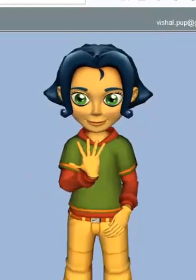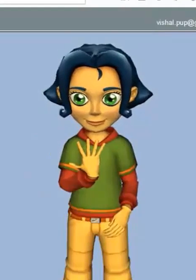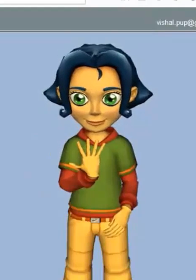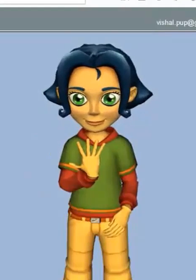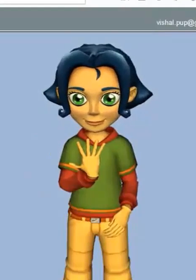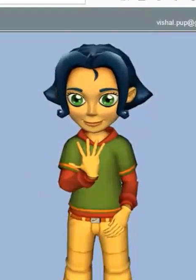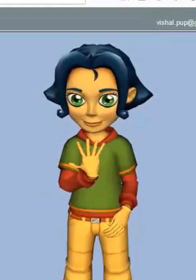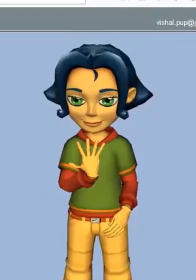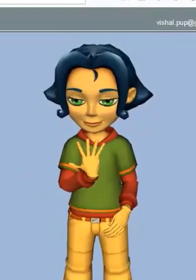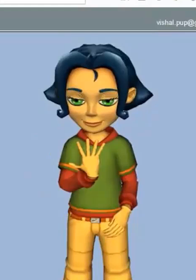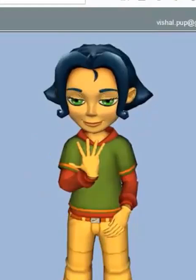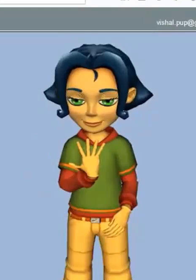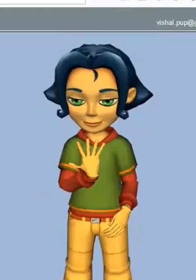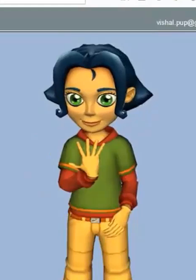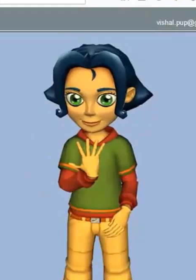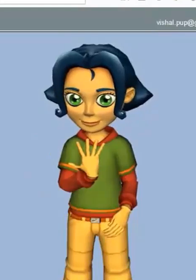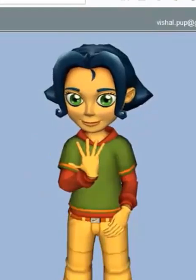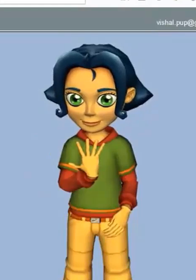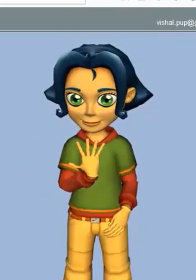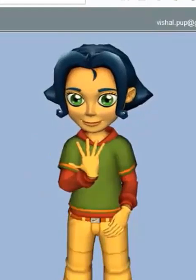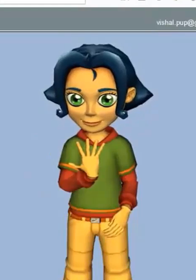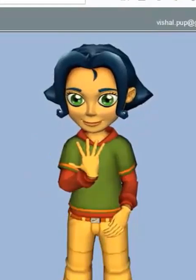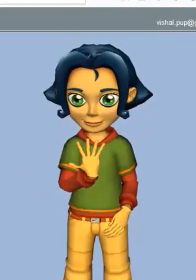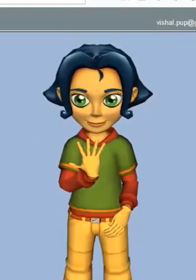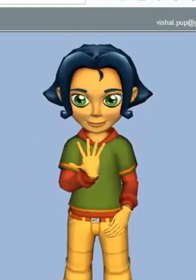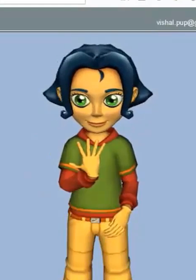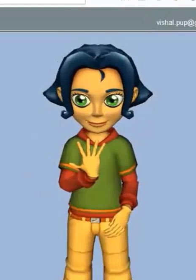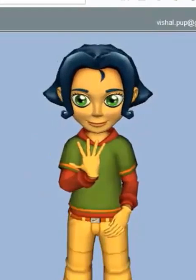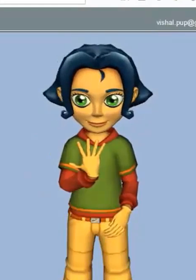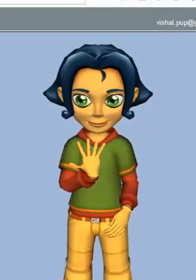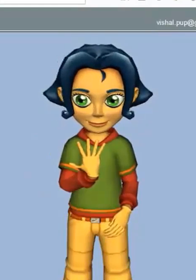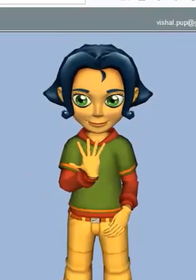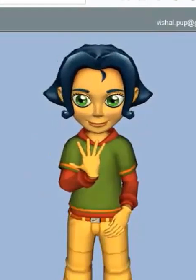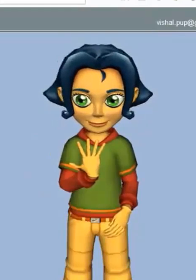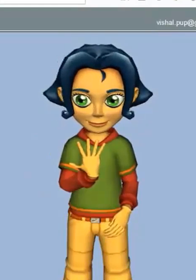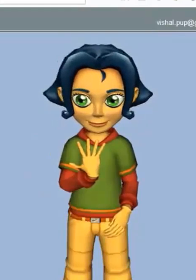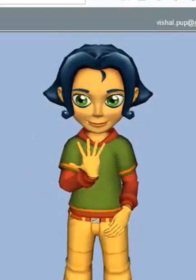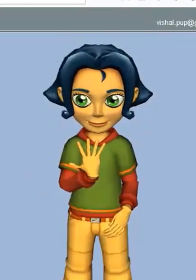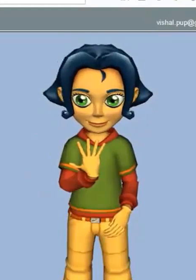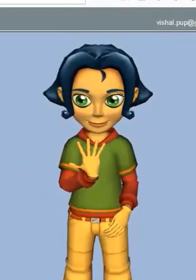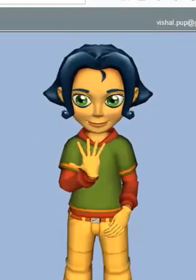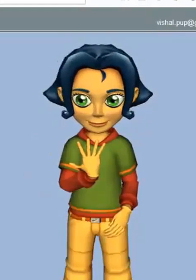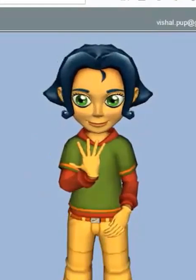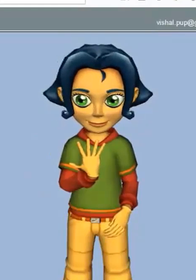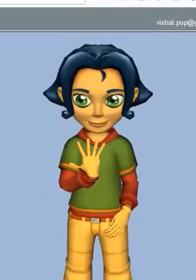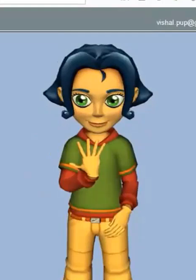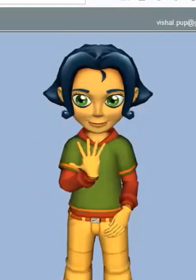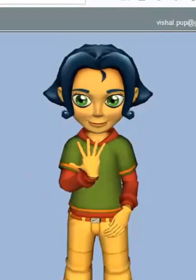running date. So I choose the running date and then choose the platform number. I choose the 4.